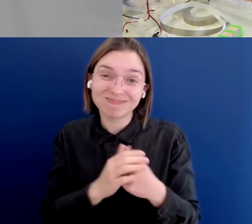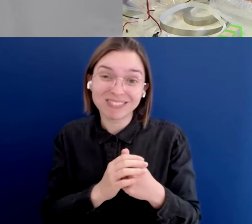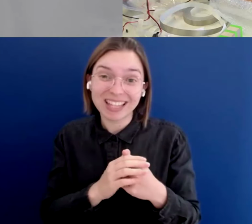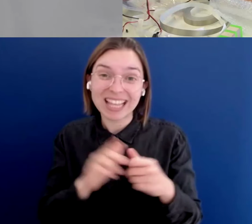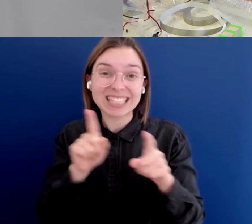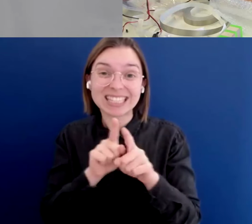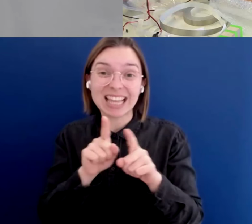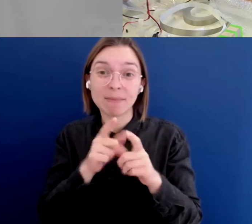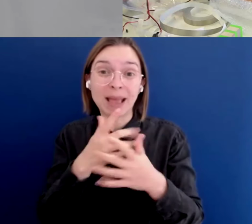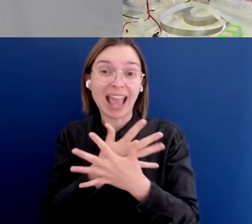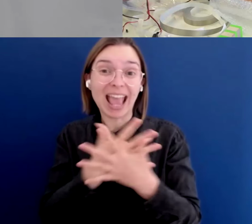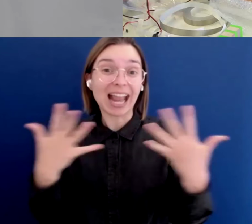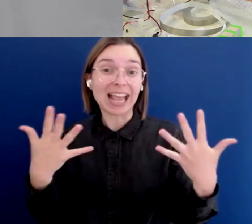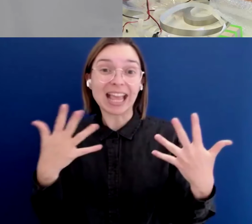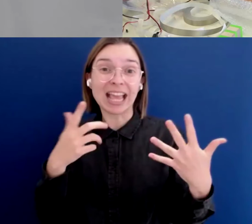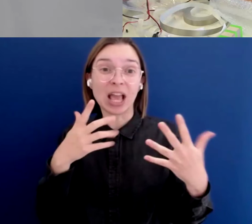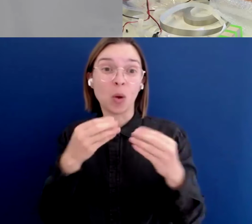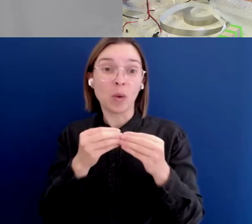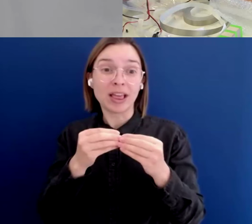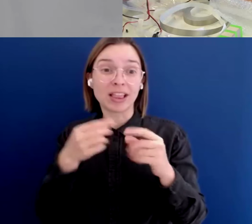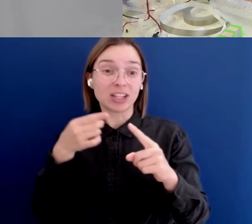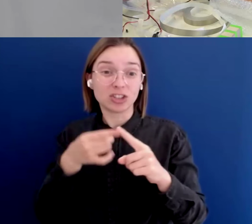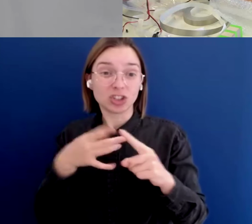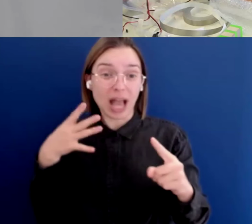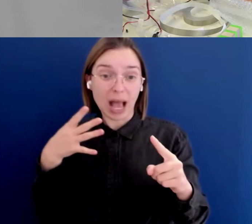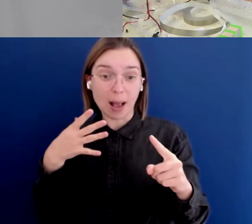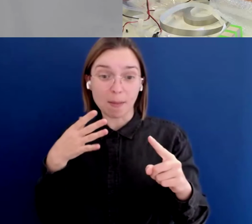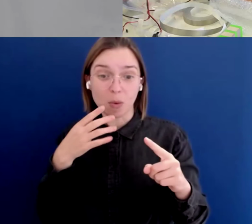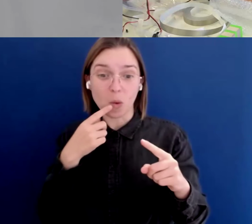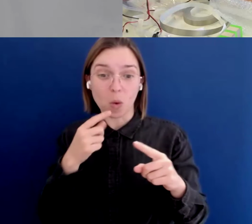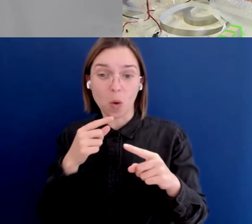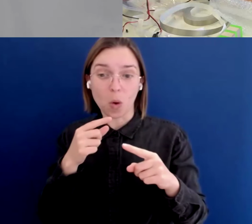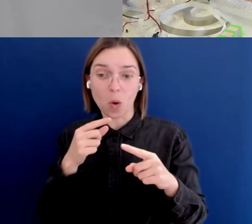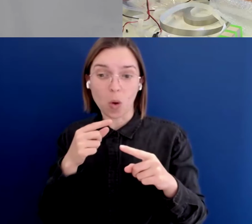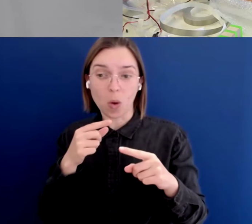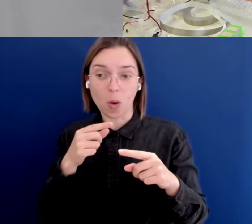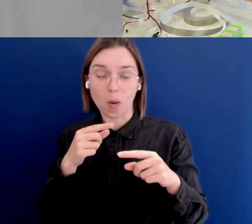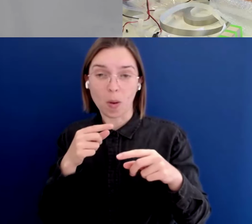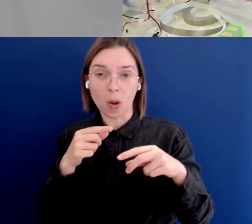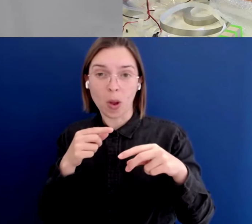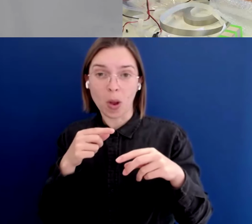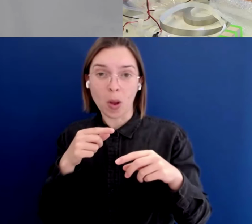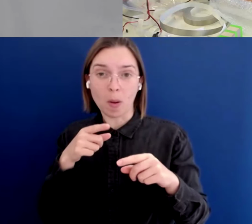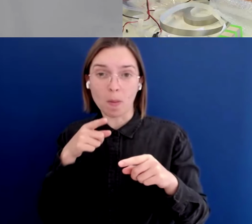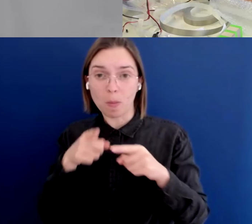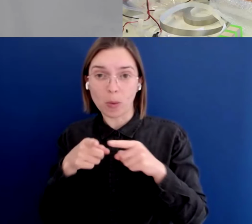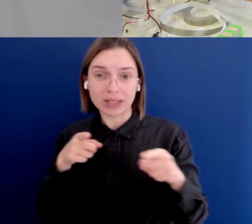The pointy bit on now there is,